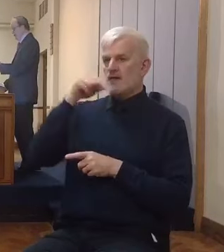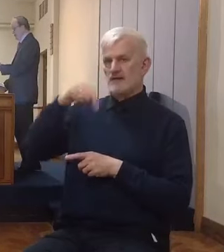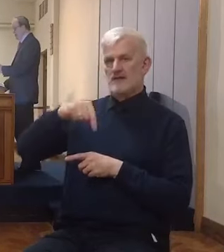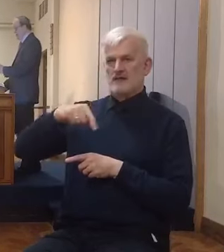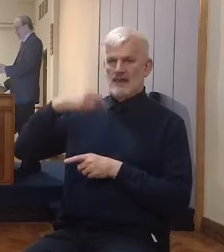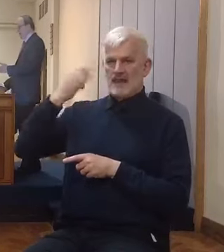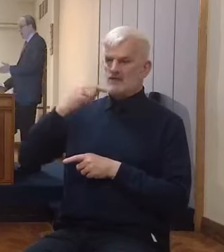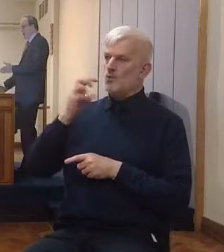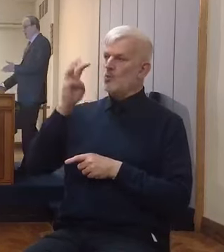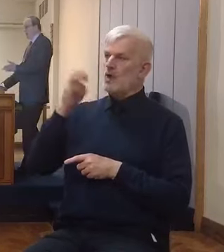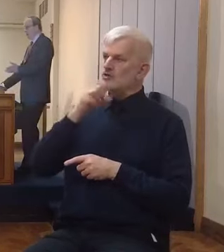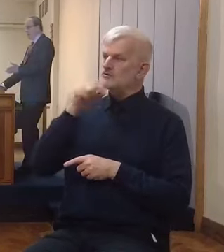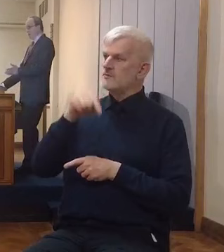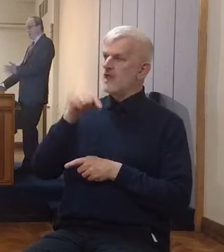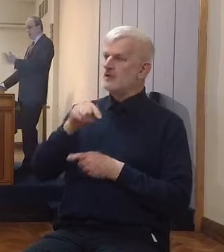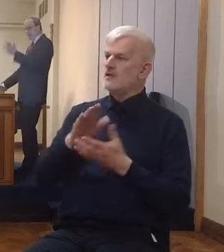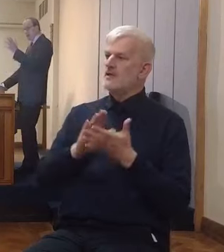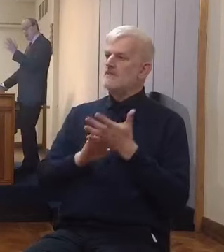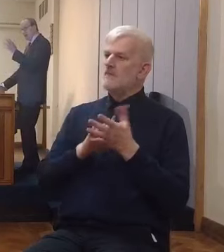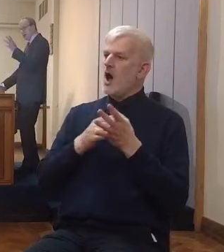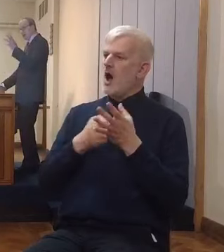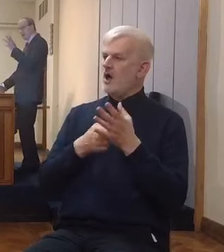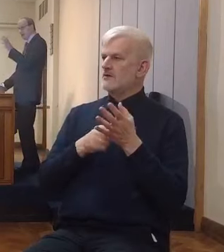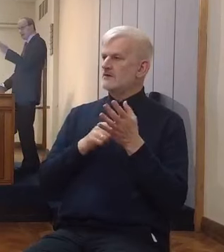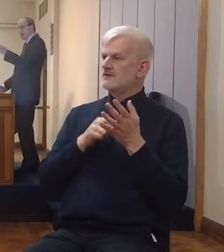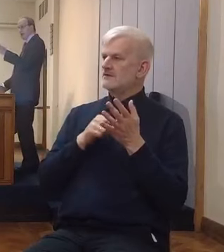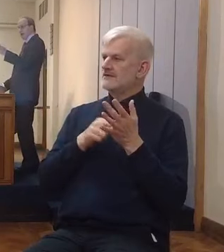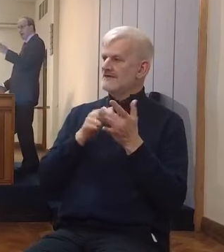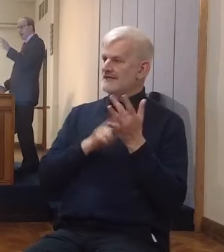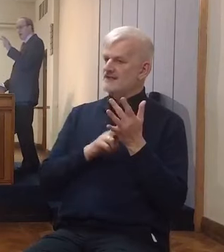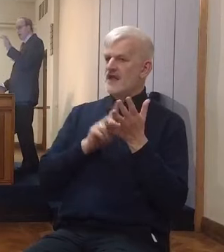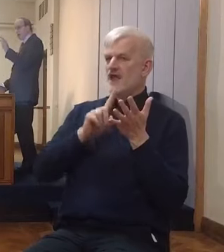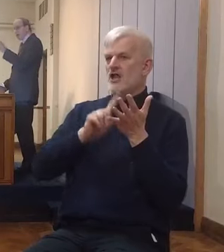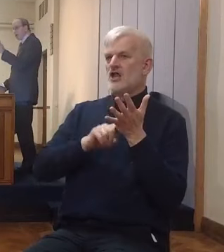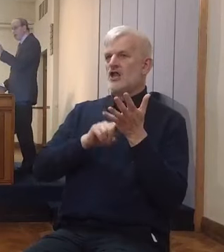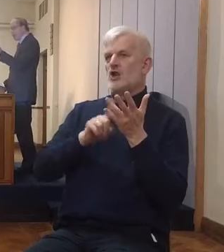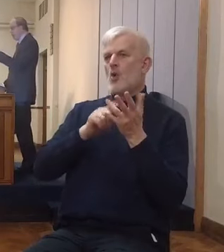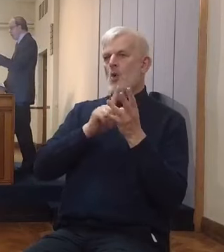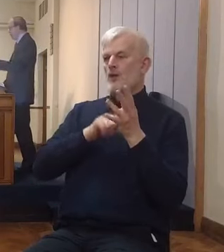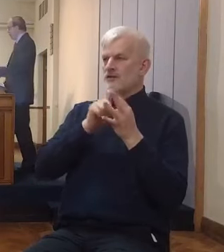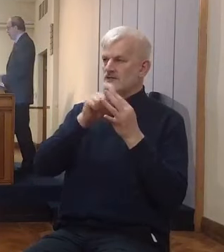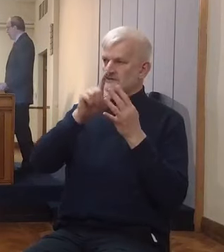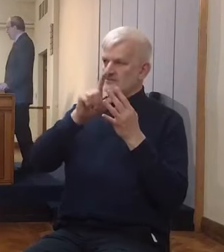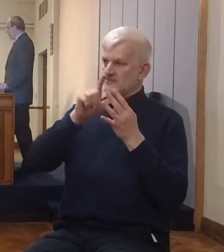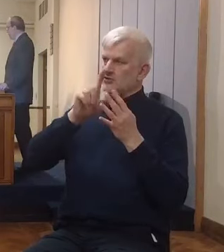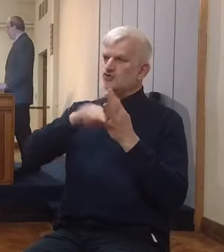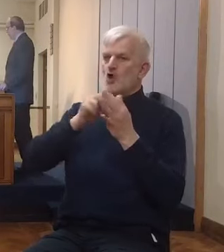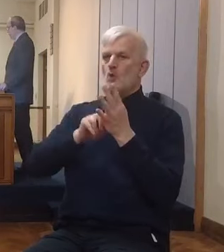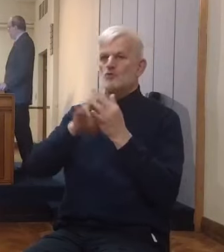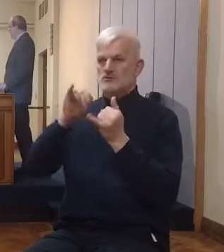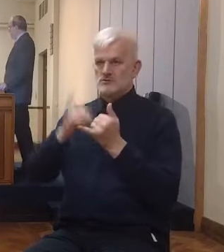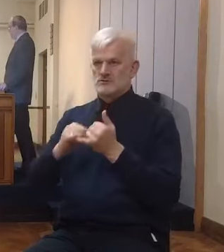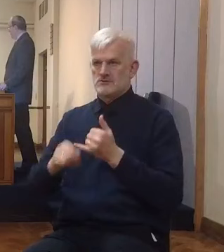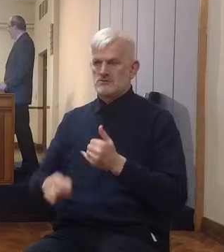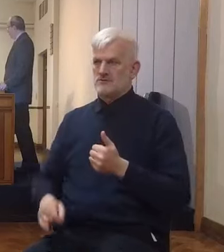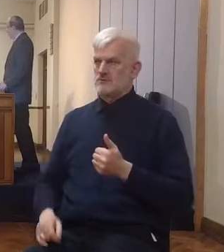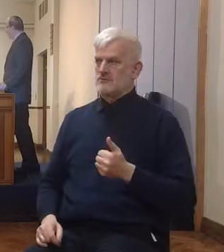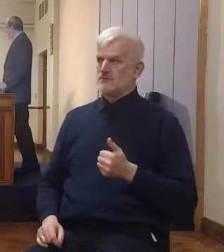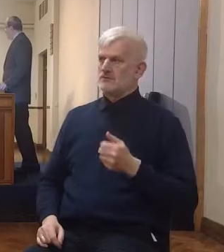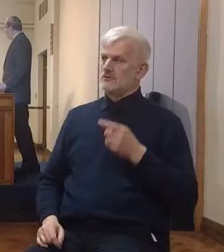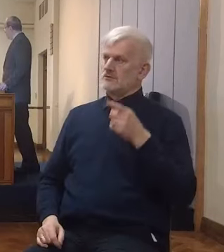didn't get the charismatic movement, but he did get the necessity of expository preaching. Woke many